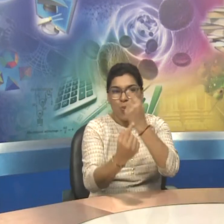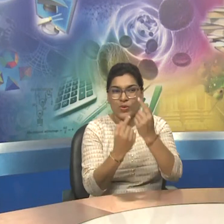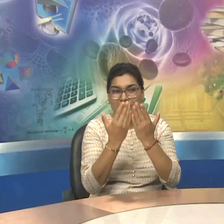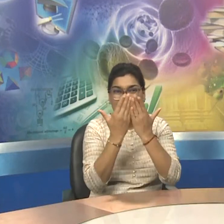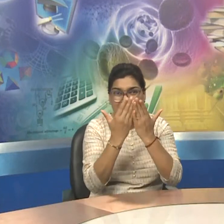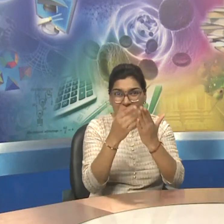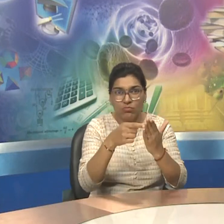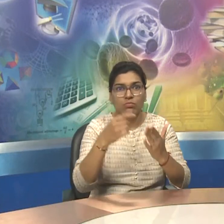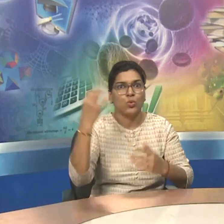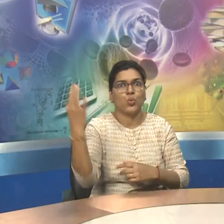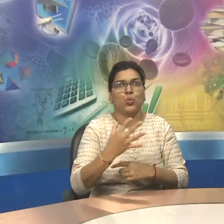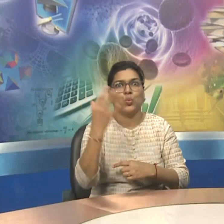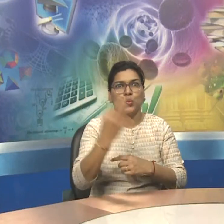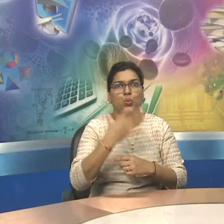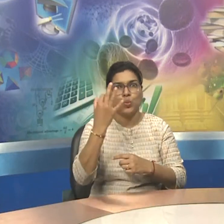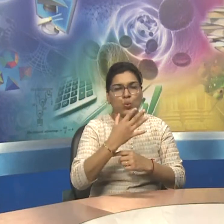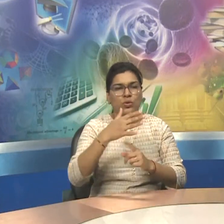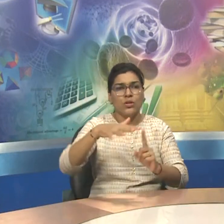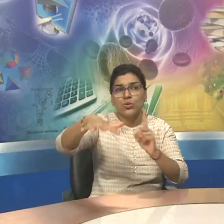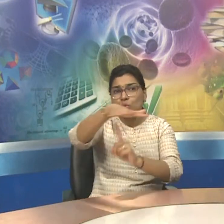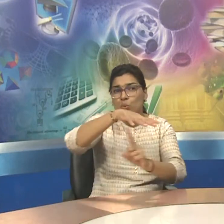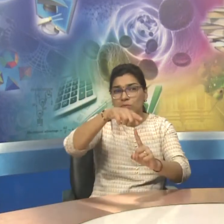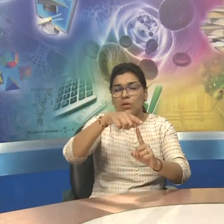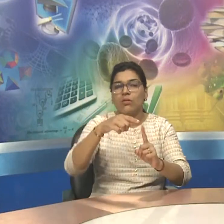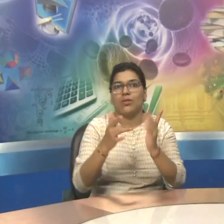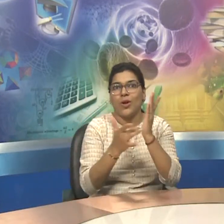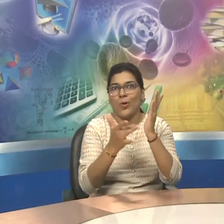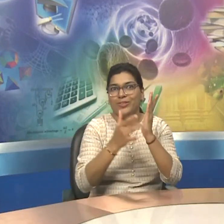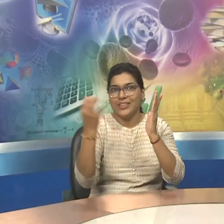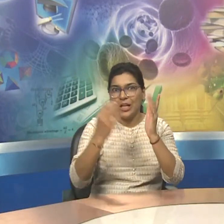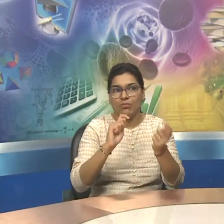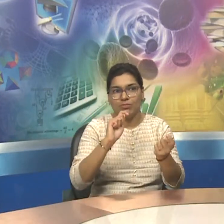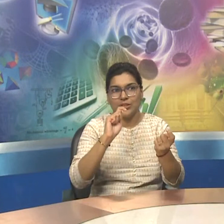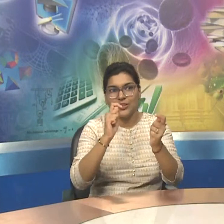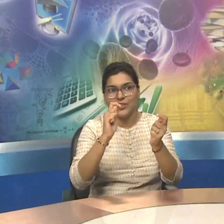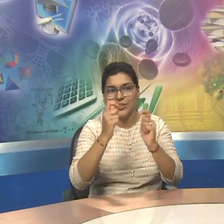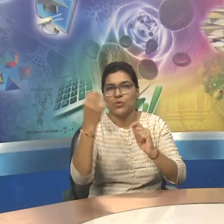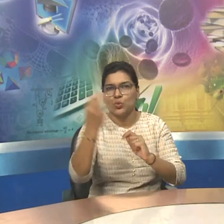The philosophers in political science